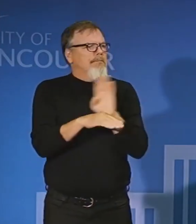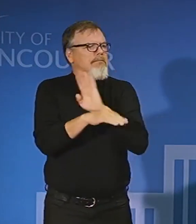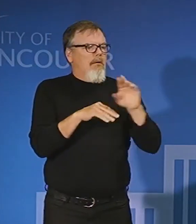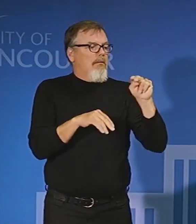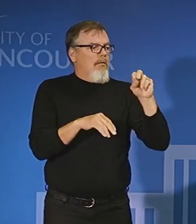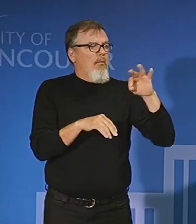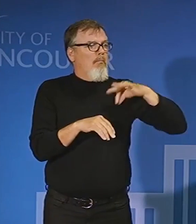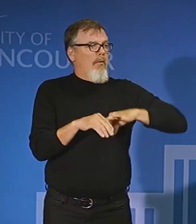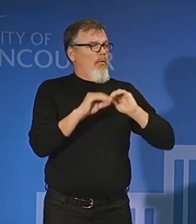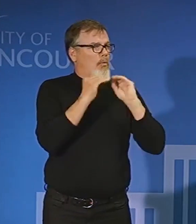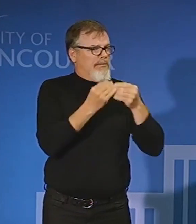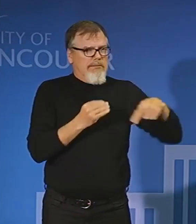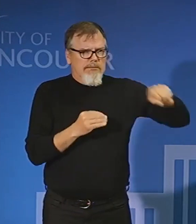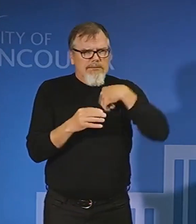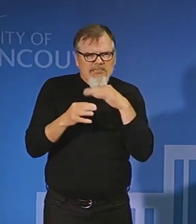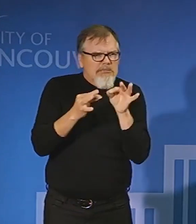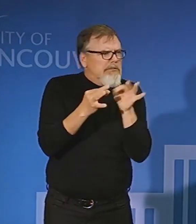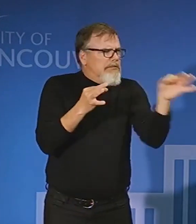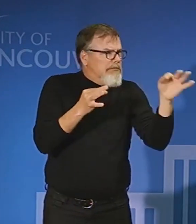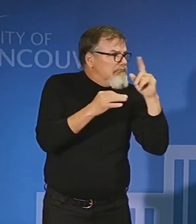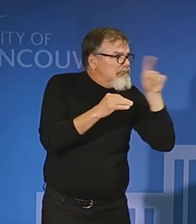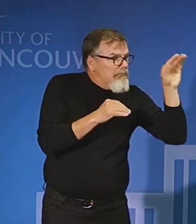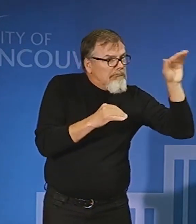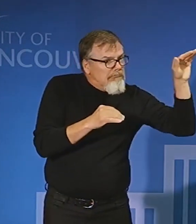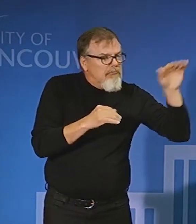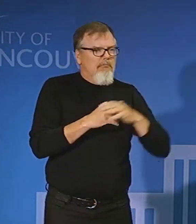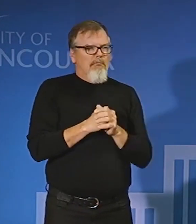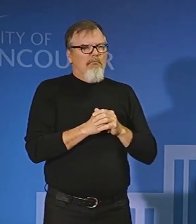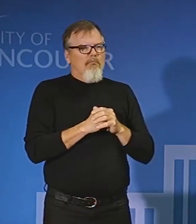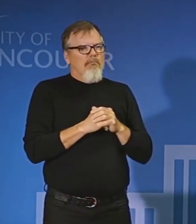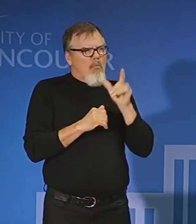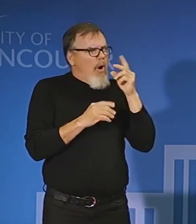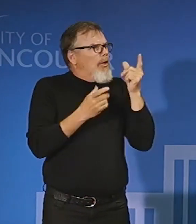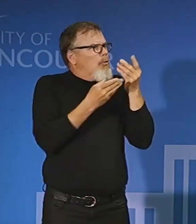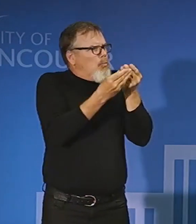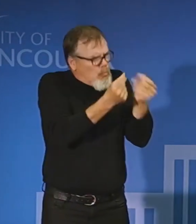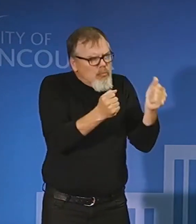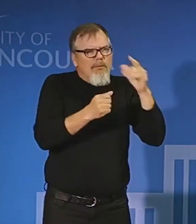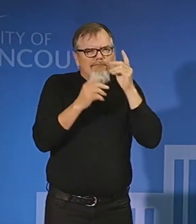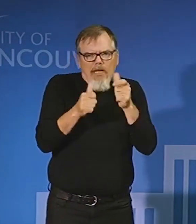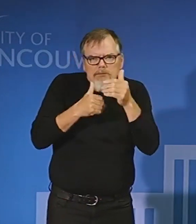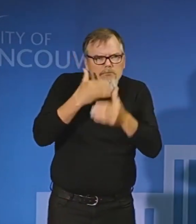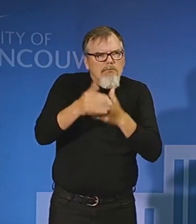immediate relief without putting municipalities in any additional fiscal difficulty.